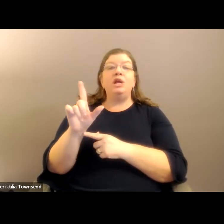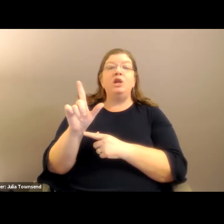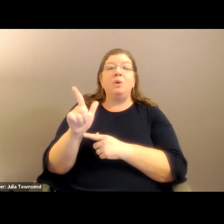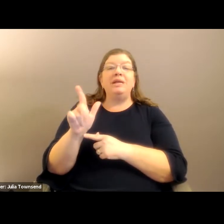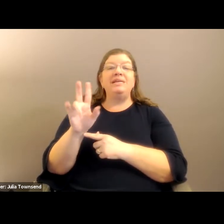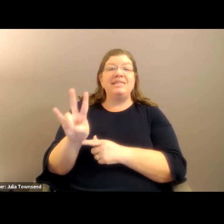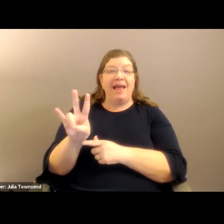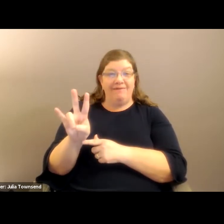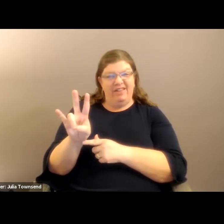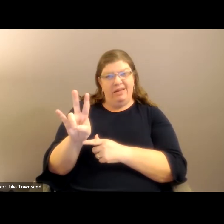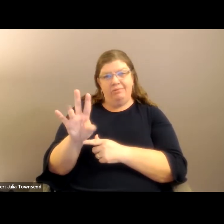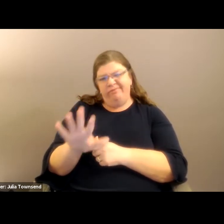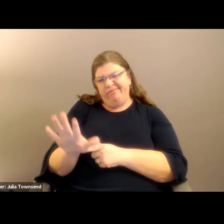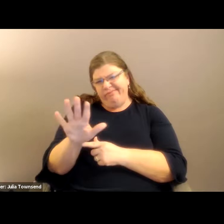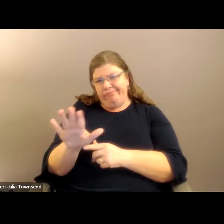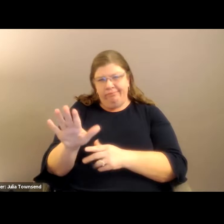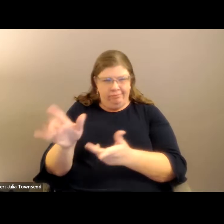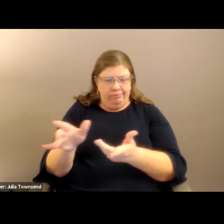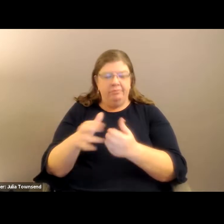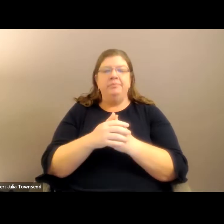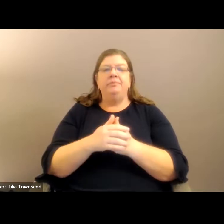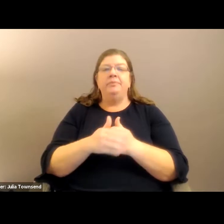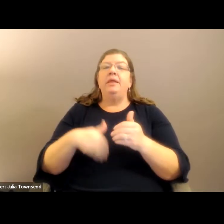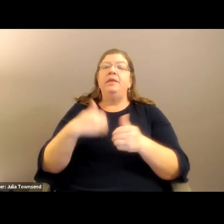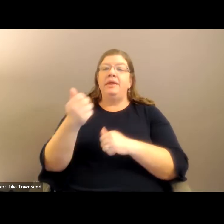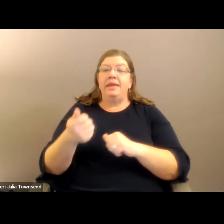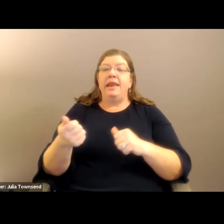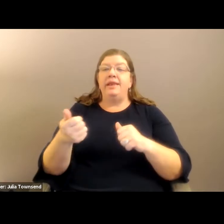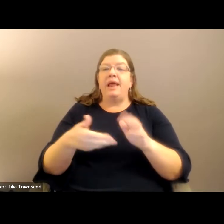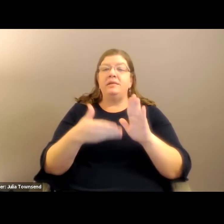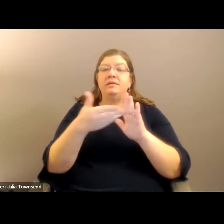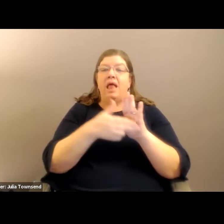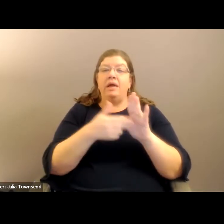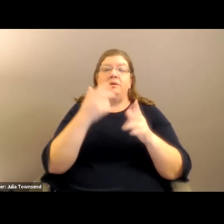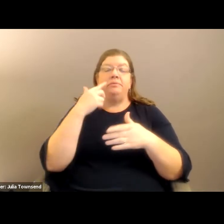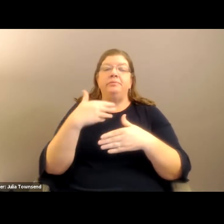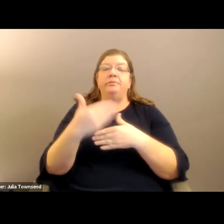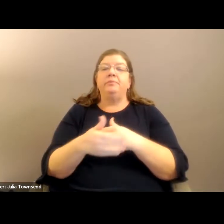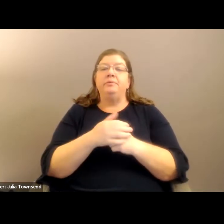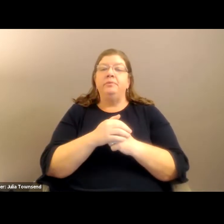127, rounding it off. Next slide.